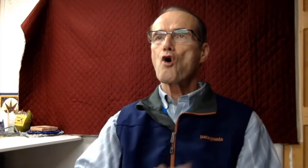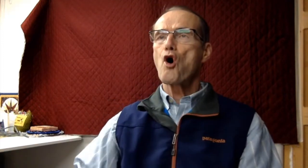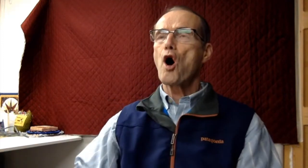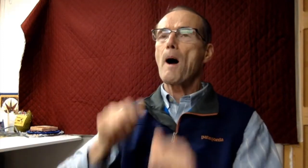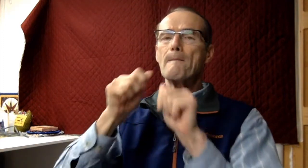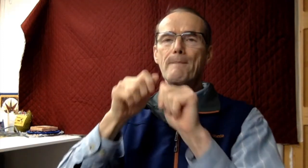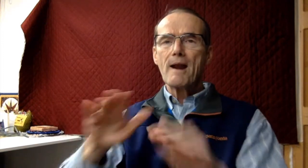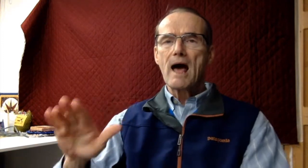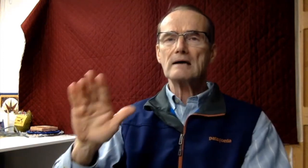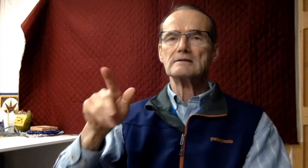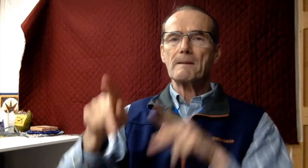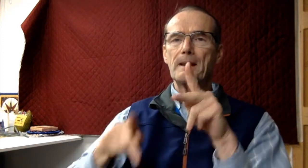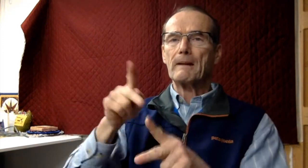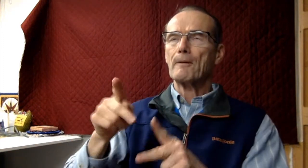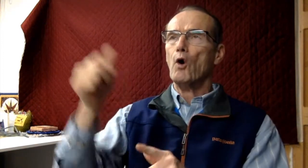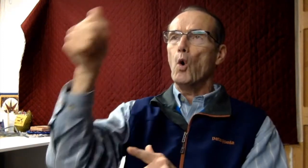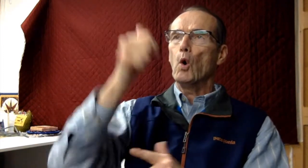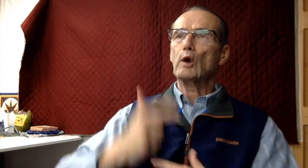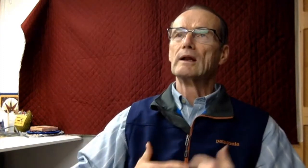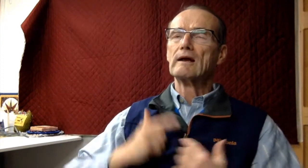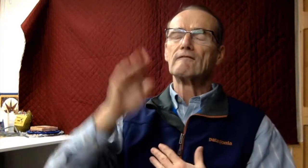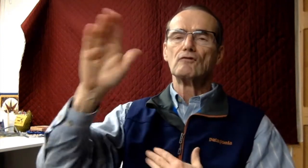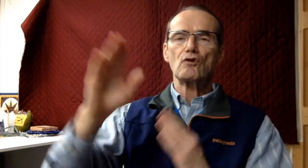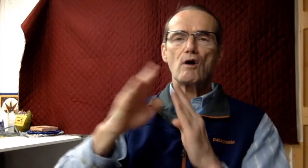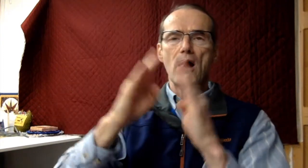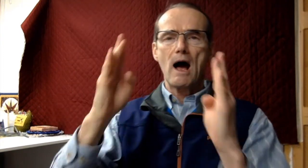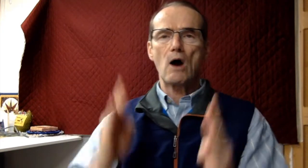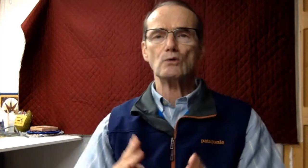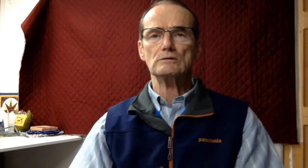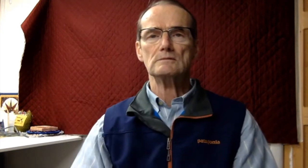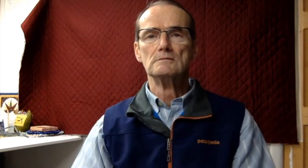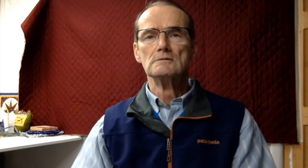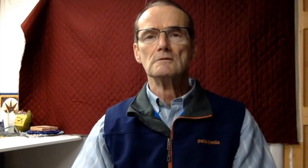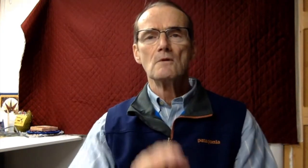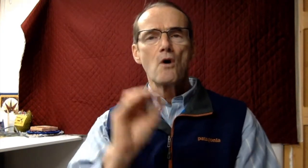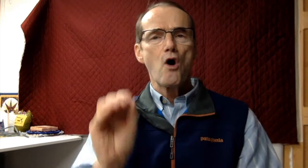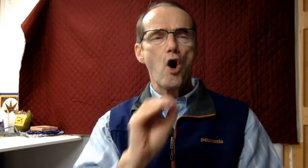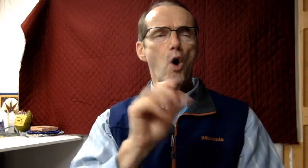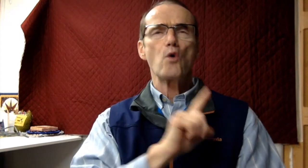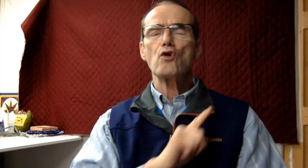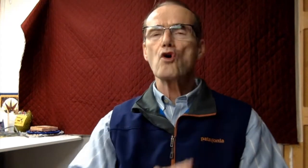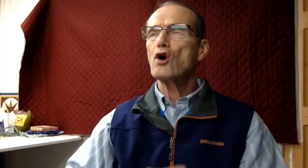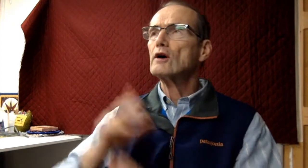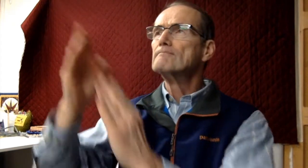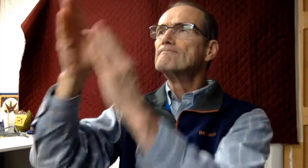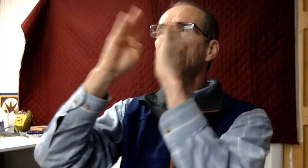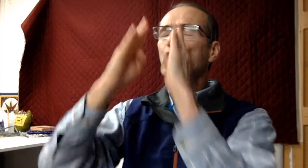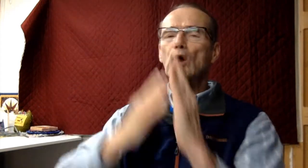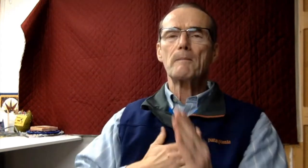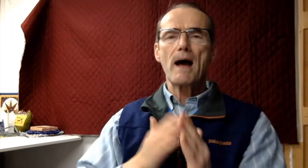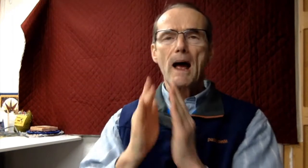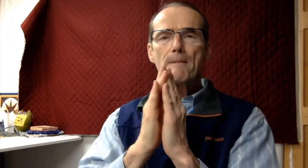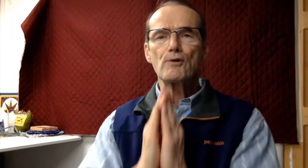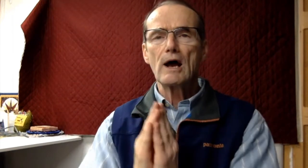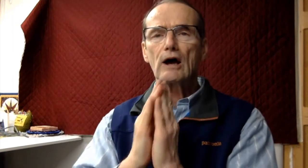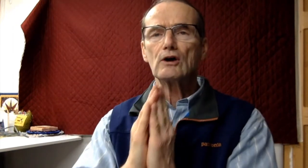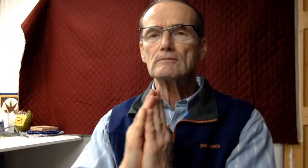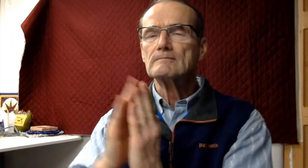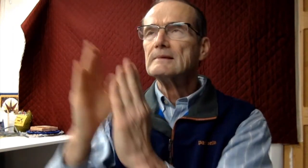Blessed are they who dwell in your house, O Lord. O Lord of hosts, hear our